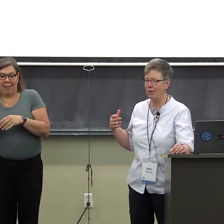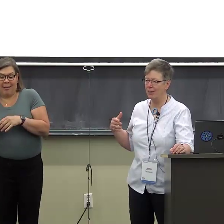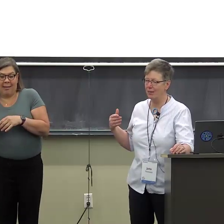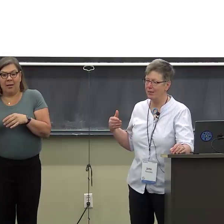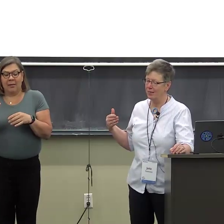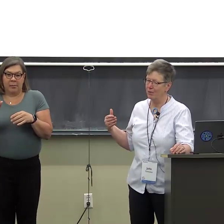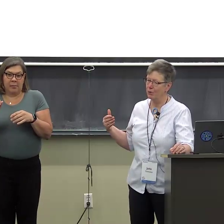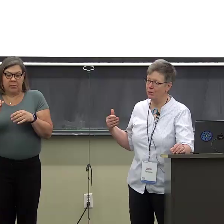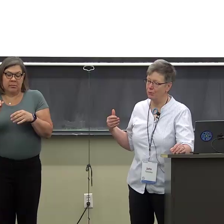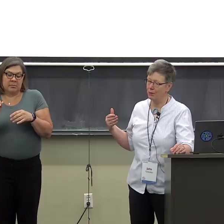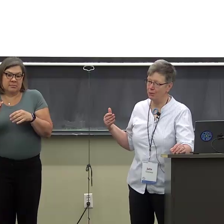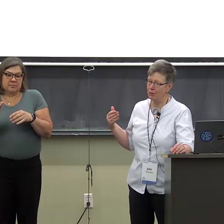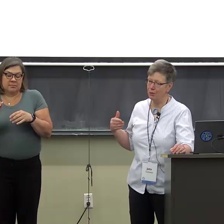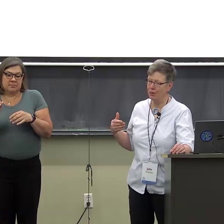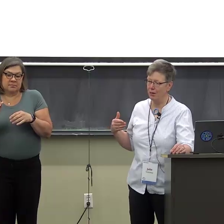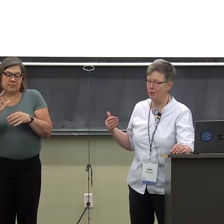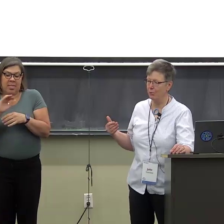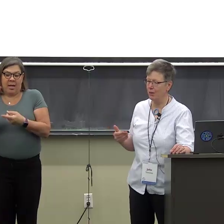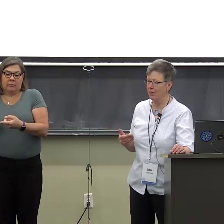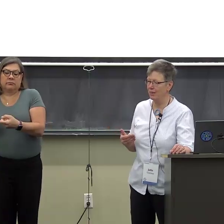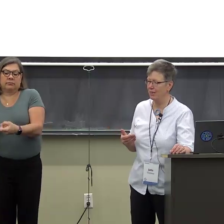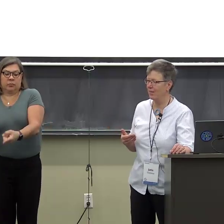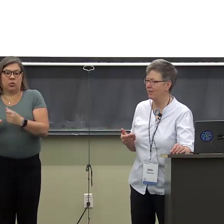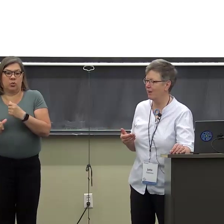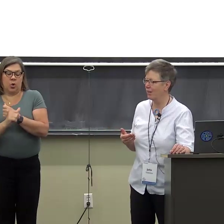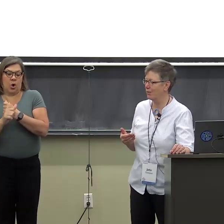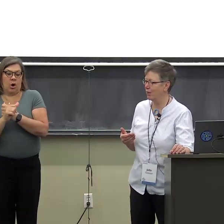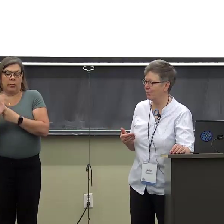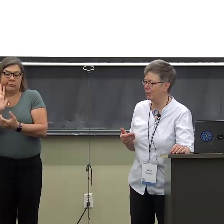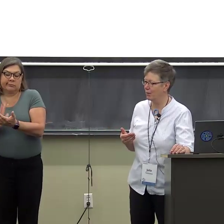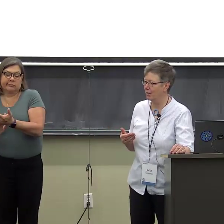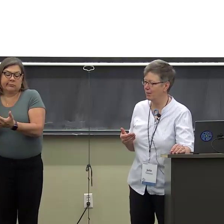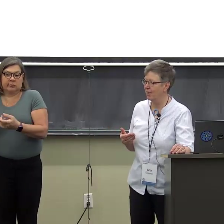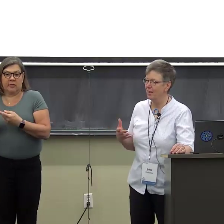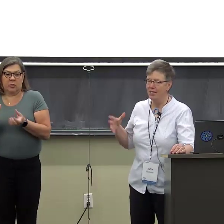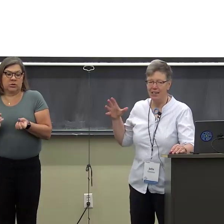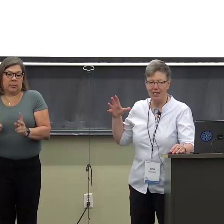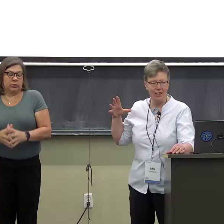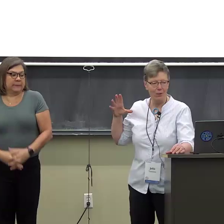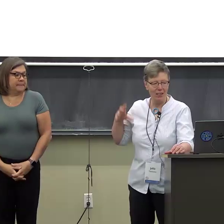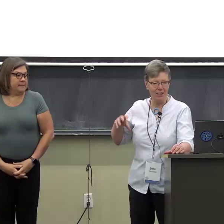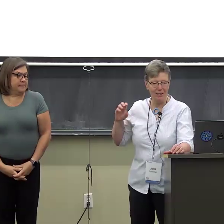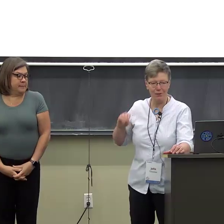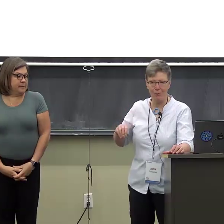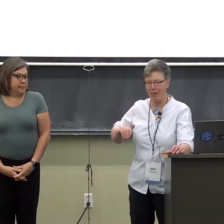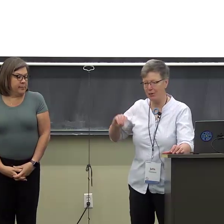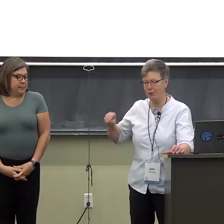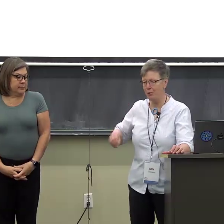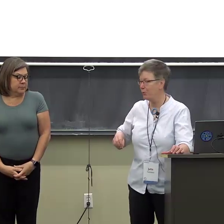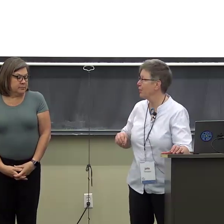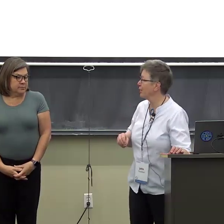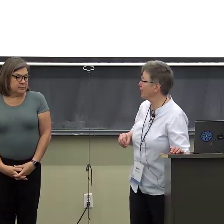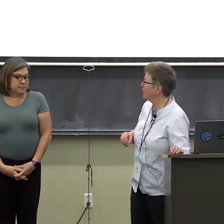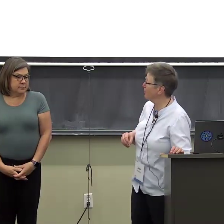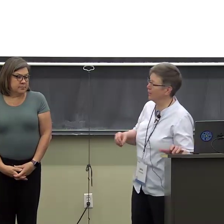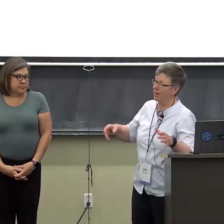such a way that we're reducing the harms and taking advantage of the opportunities. And the way these flipped